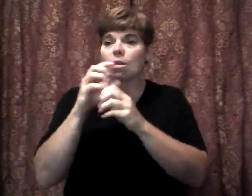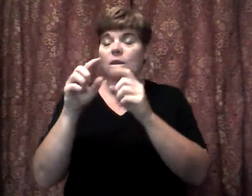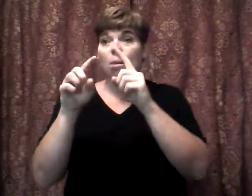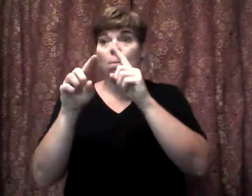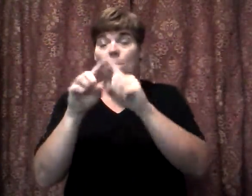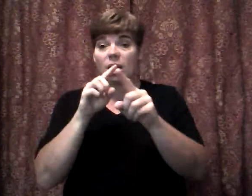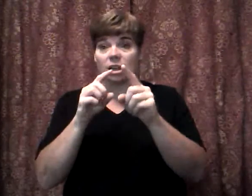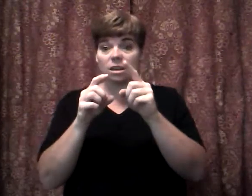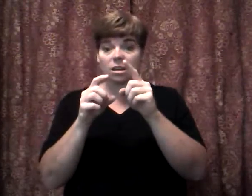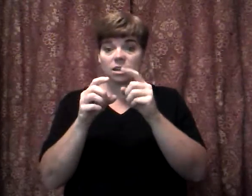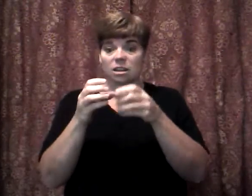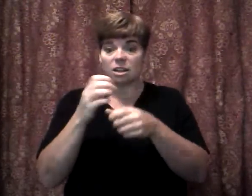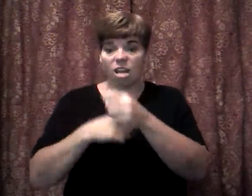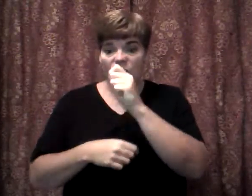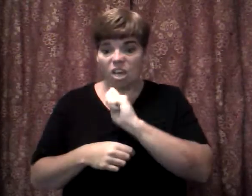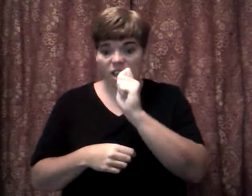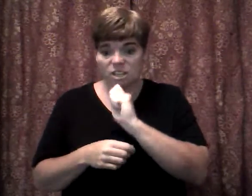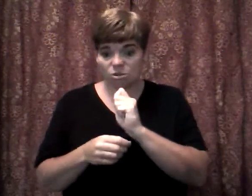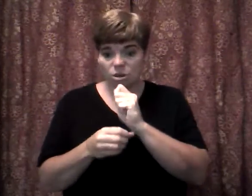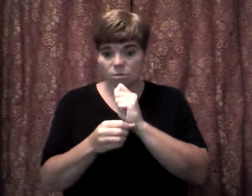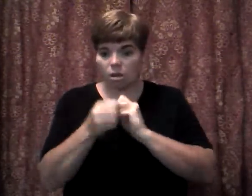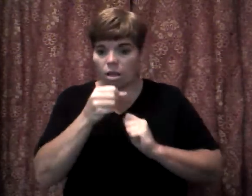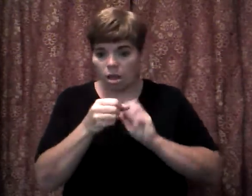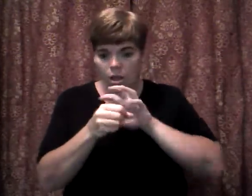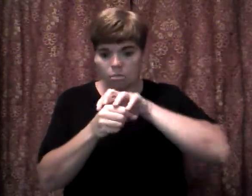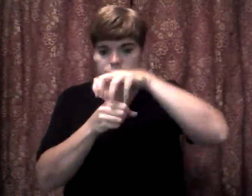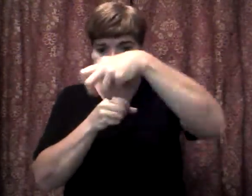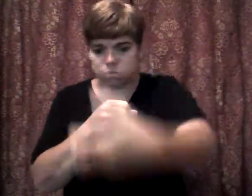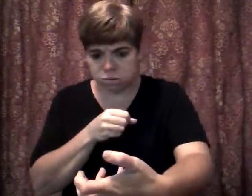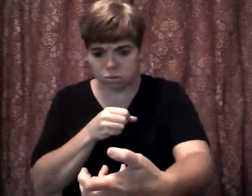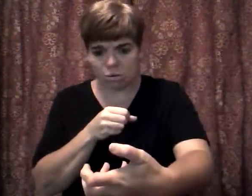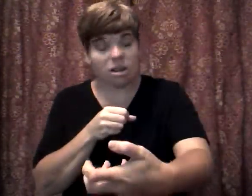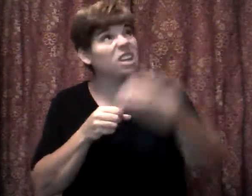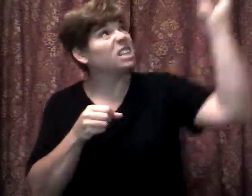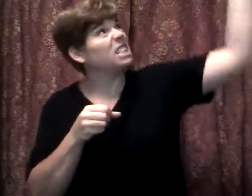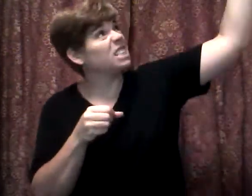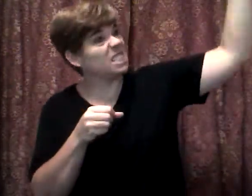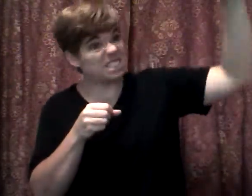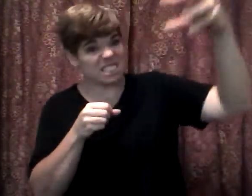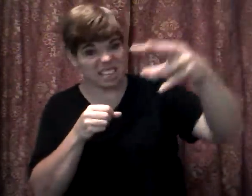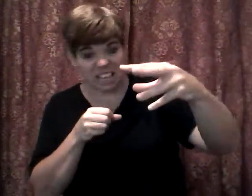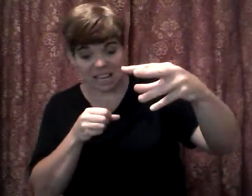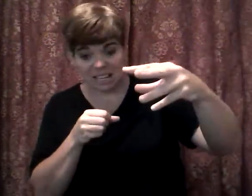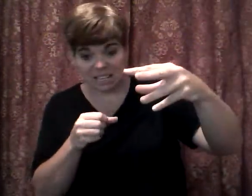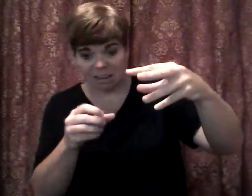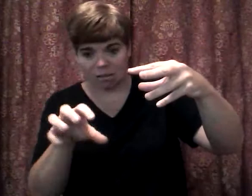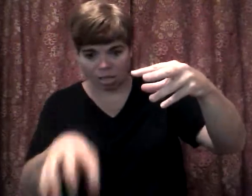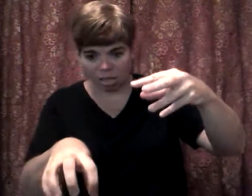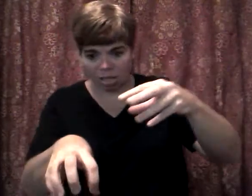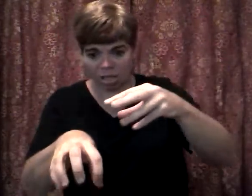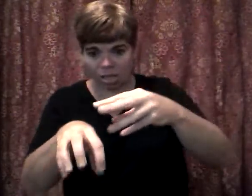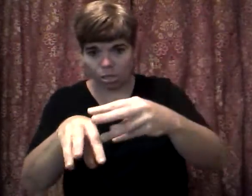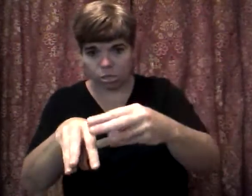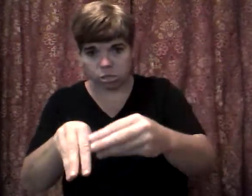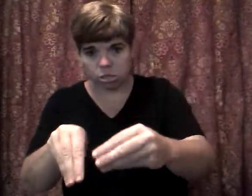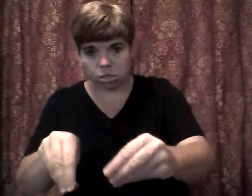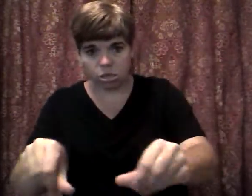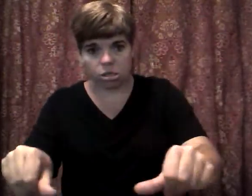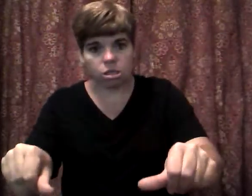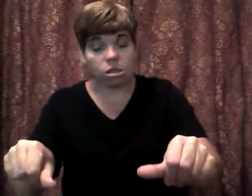off, and the sun has melted it a little bit. What do you have here on the ground? You still